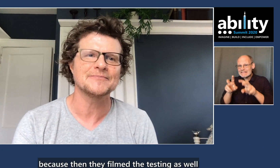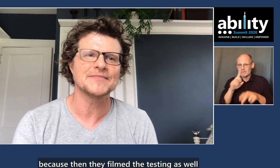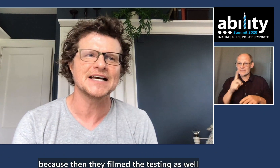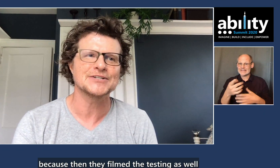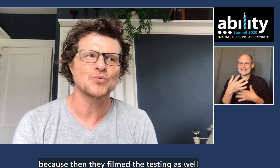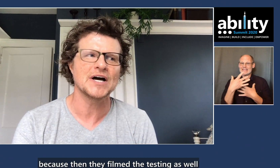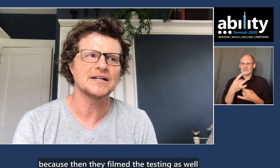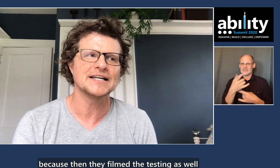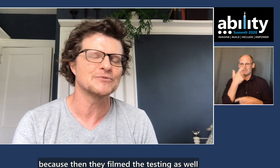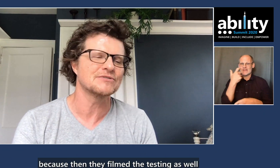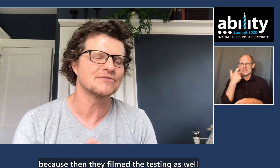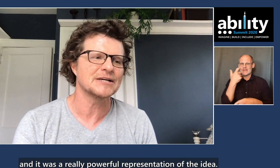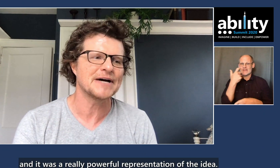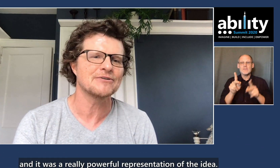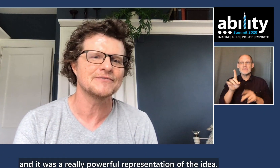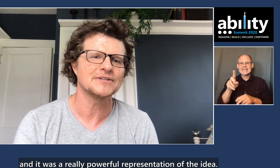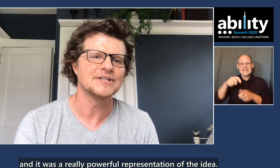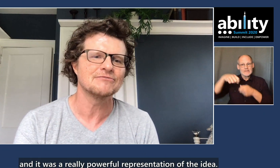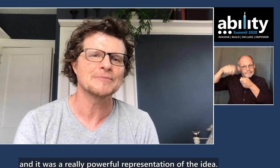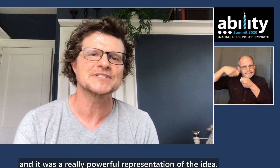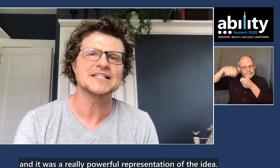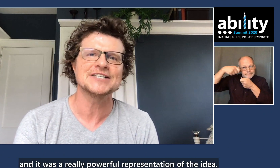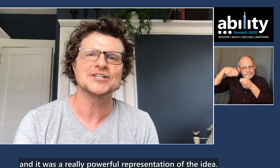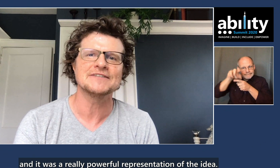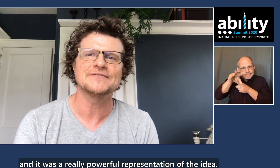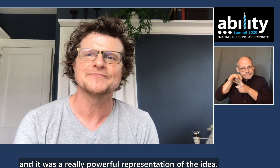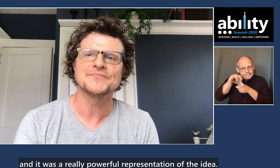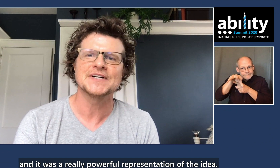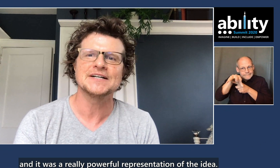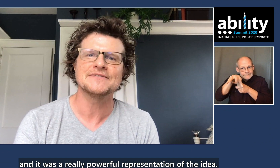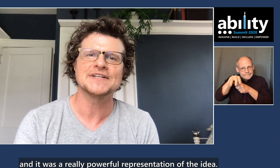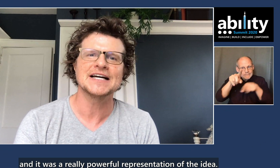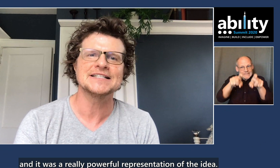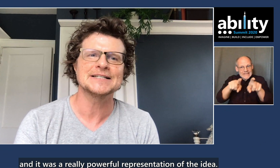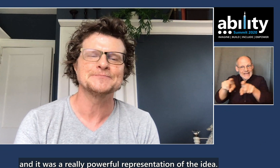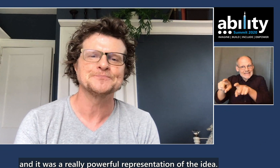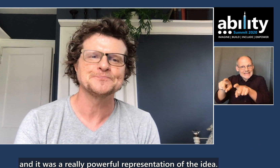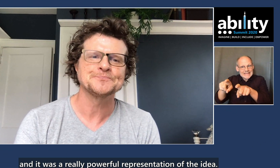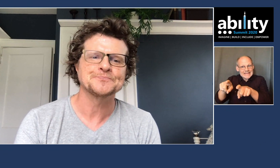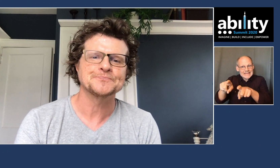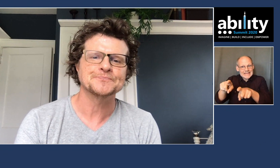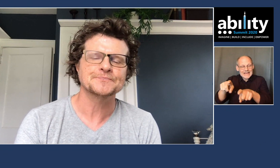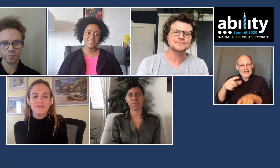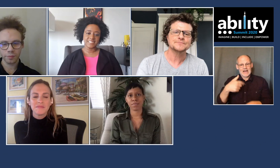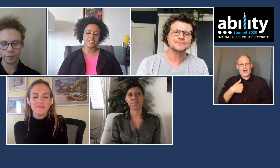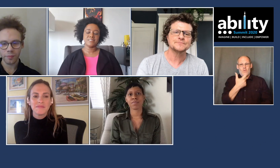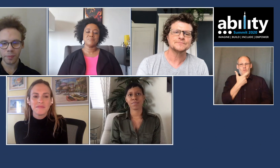testing as well. And it was a really powerful representation of the idea.